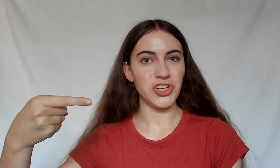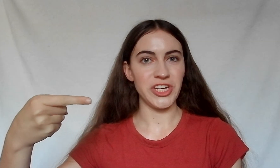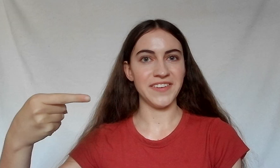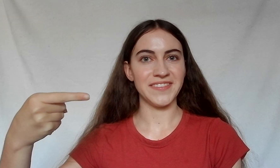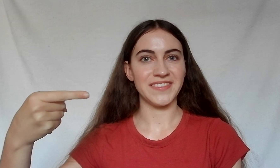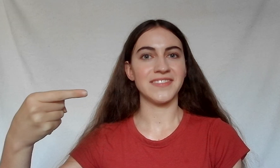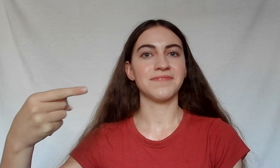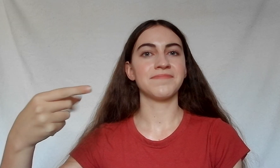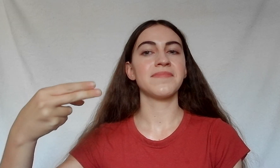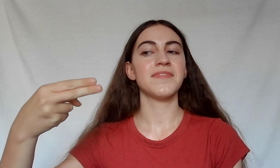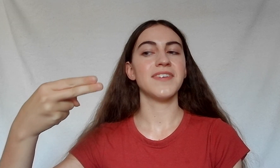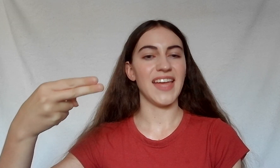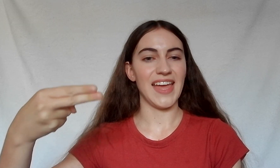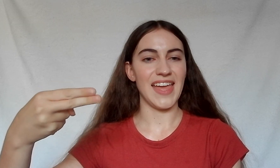G, H,